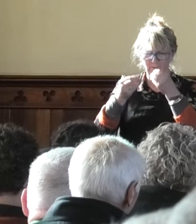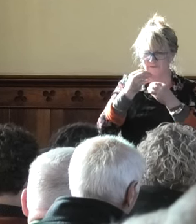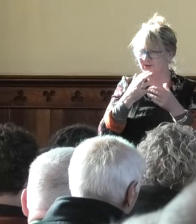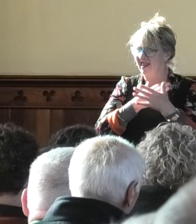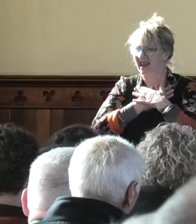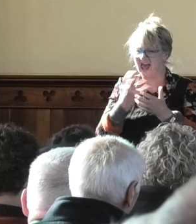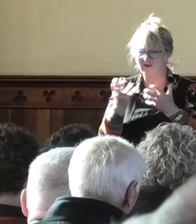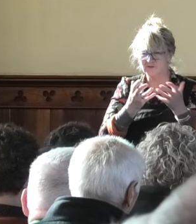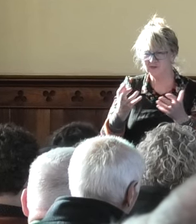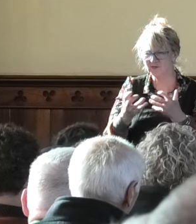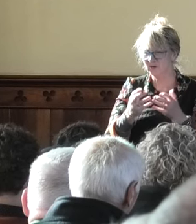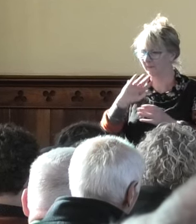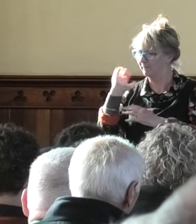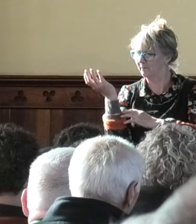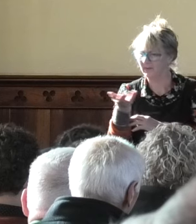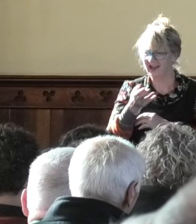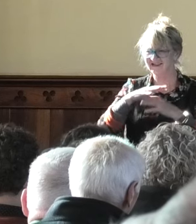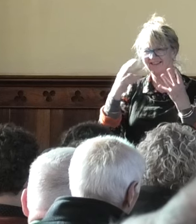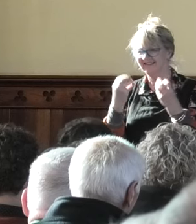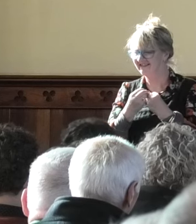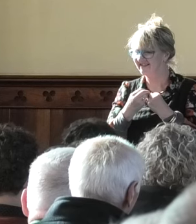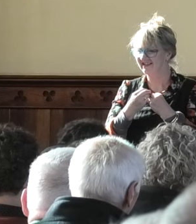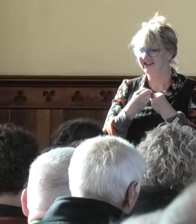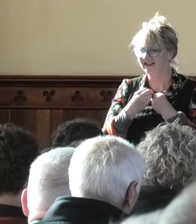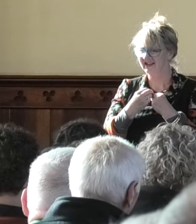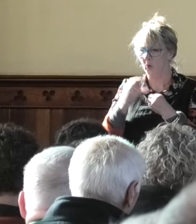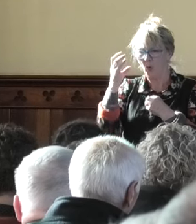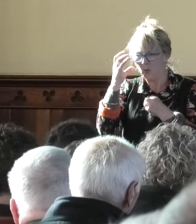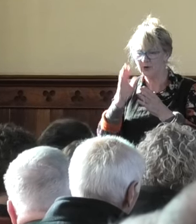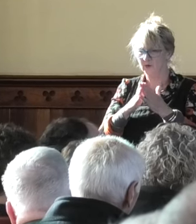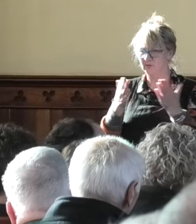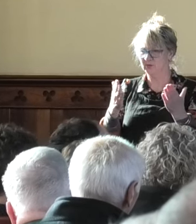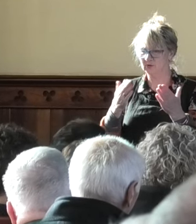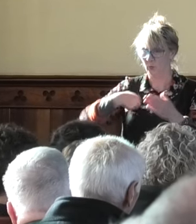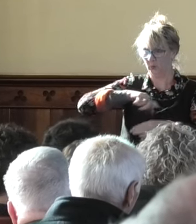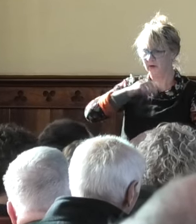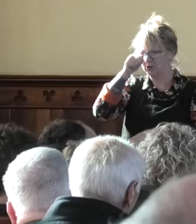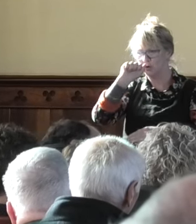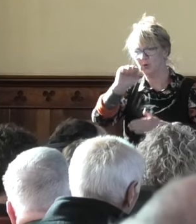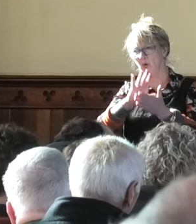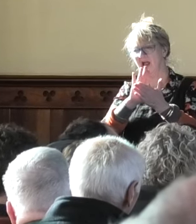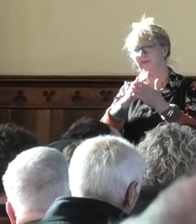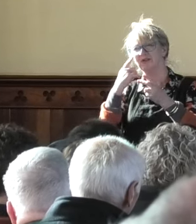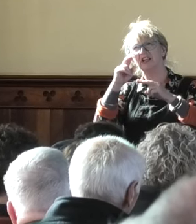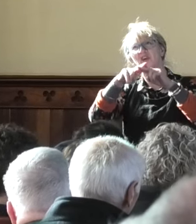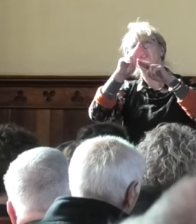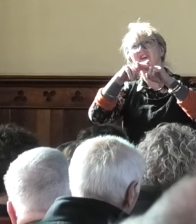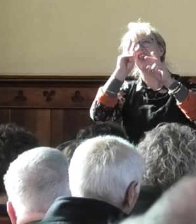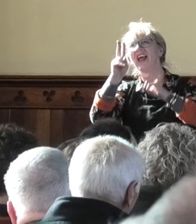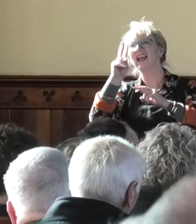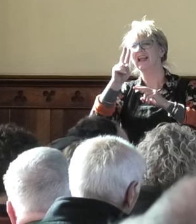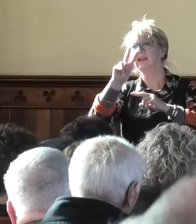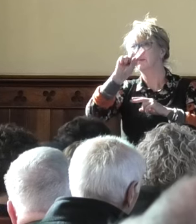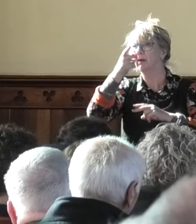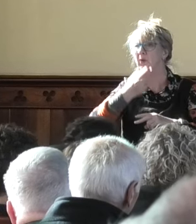cooked, and there's visits with pizza and your audiobooks. We know you were happy to see your father again, but we want you